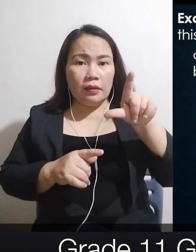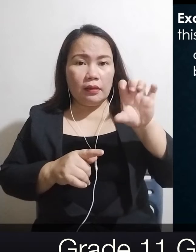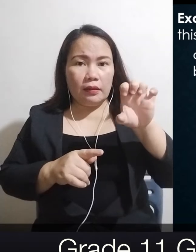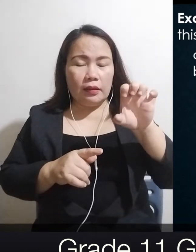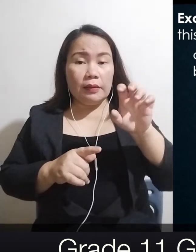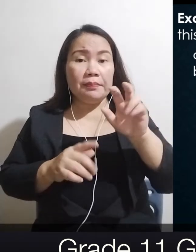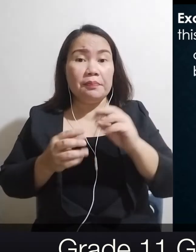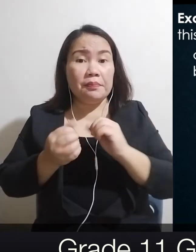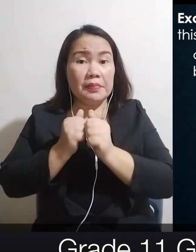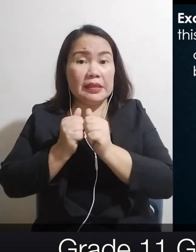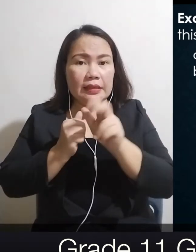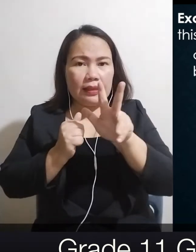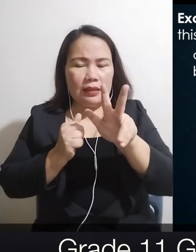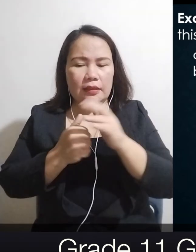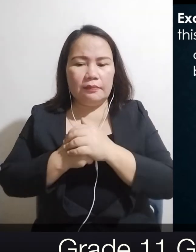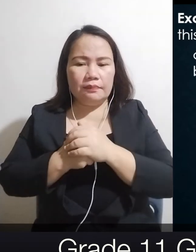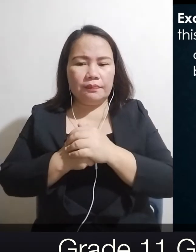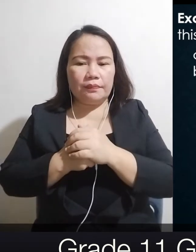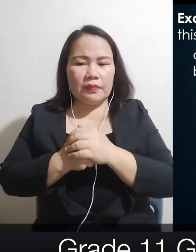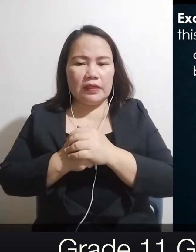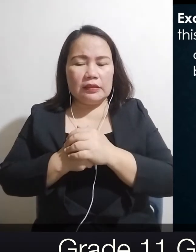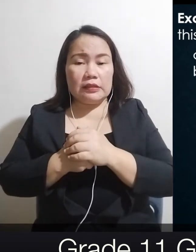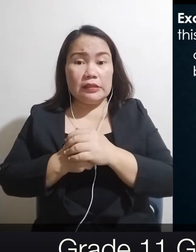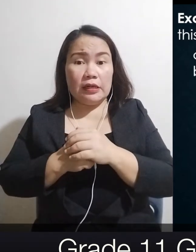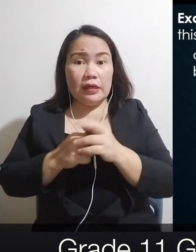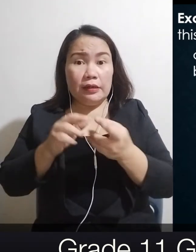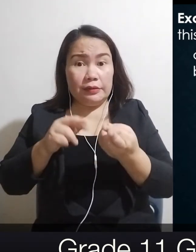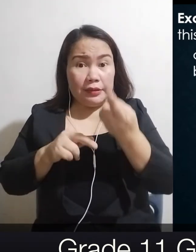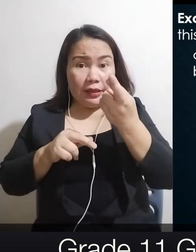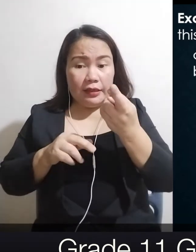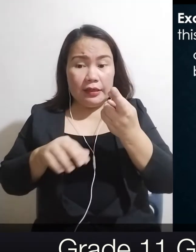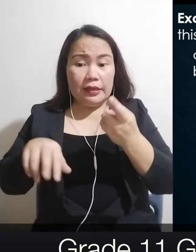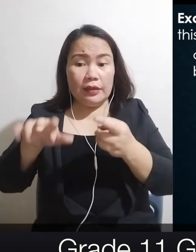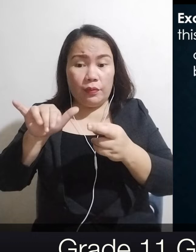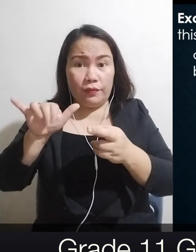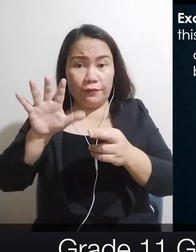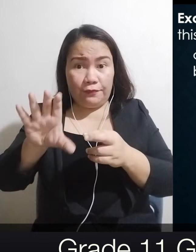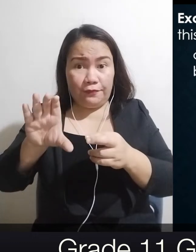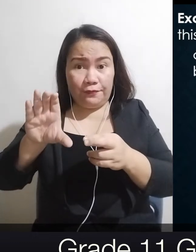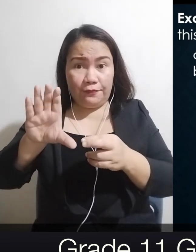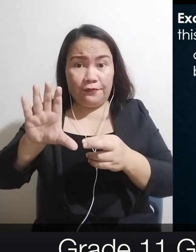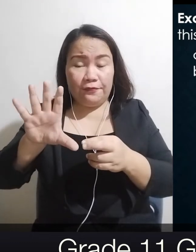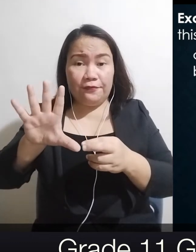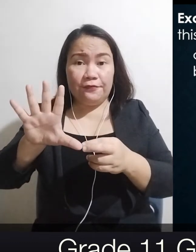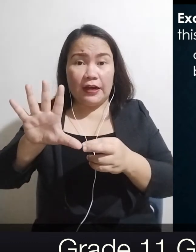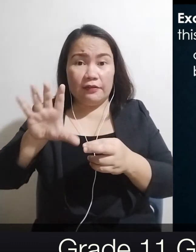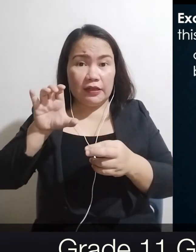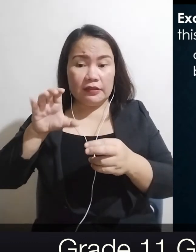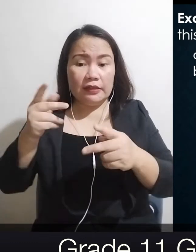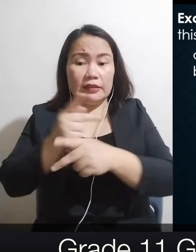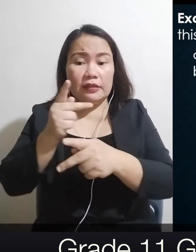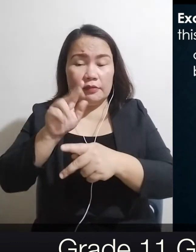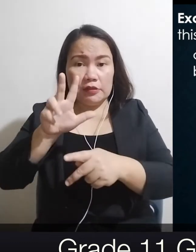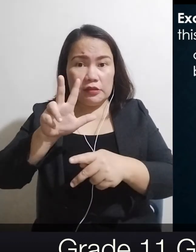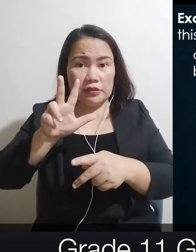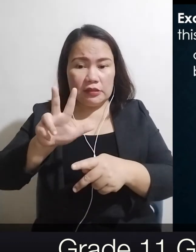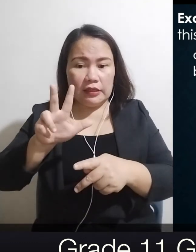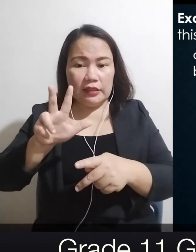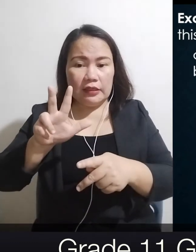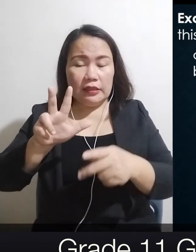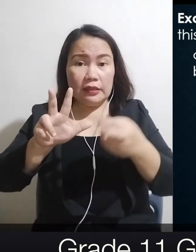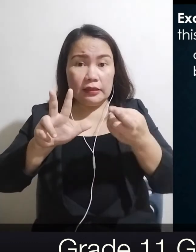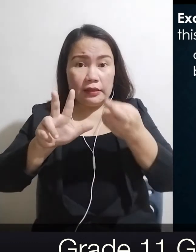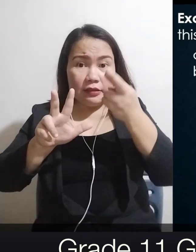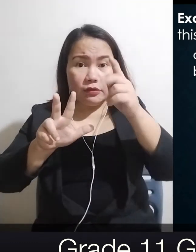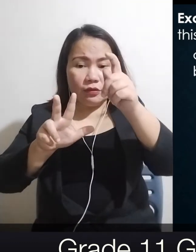Okay? Raised to t over 15. So we can answer now the letter B question. How many bacteria